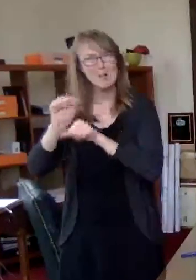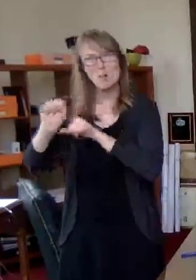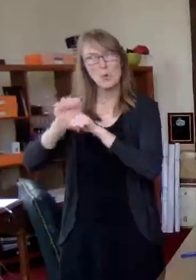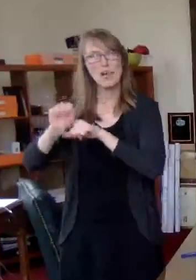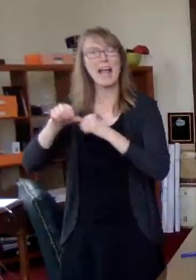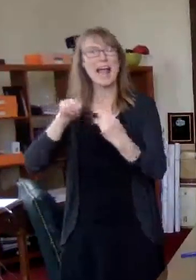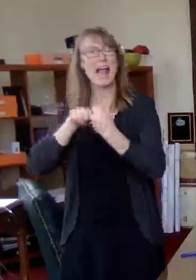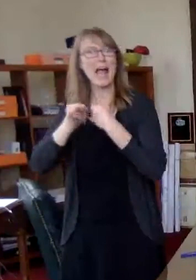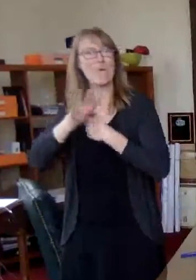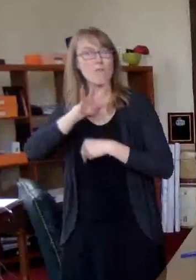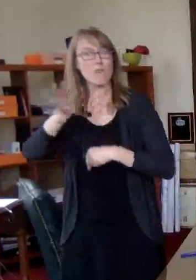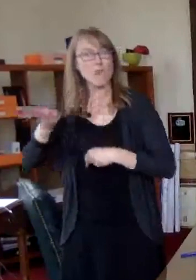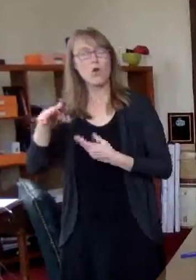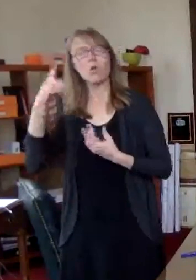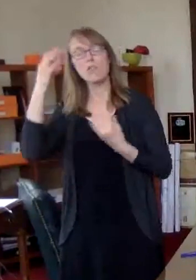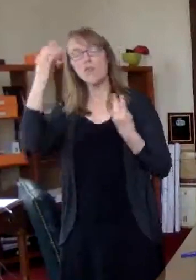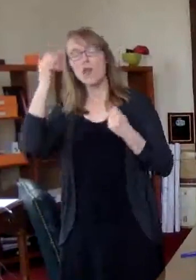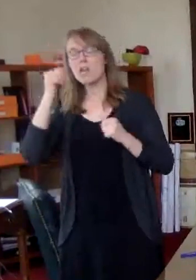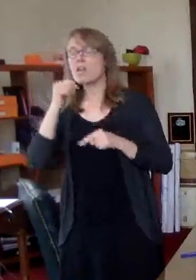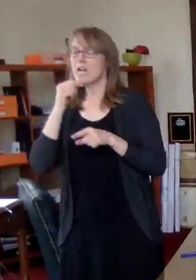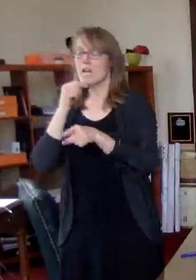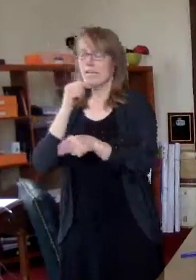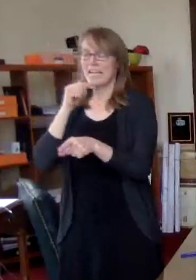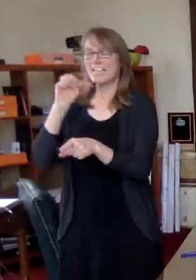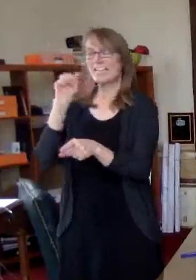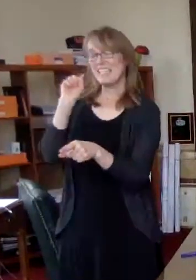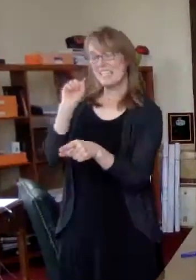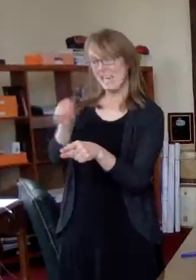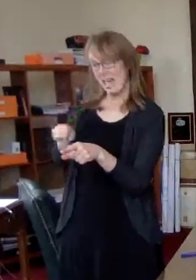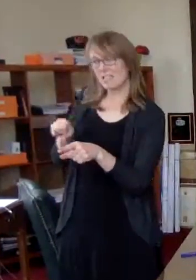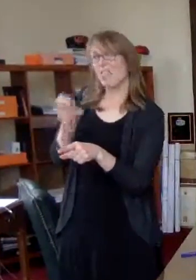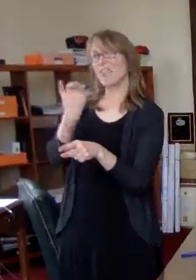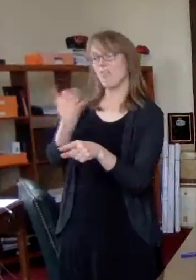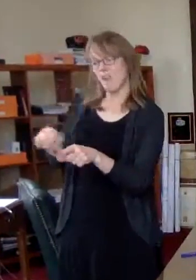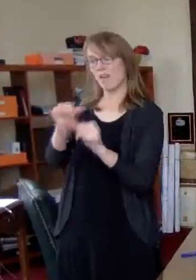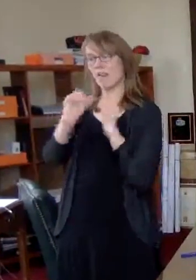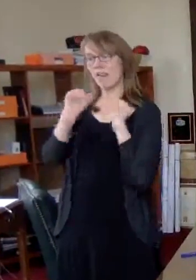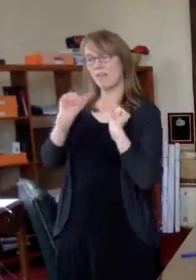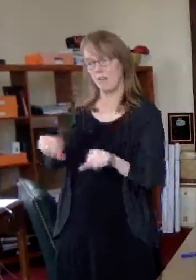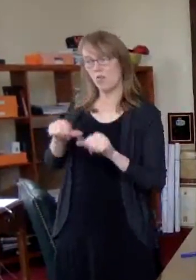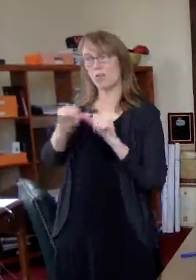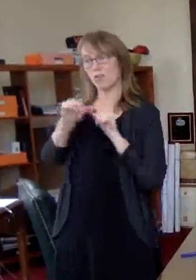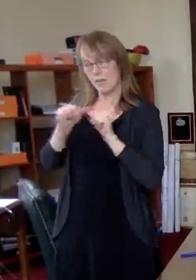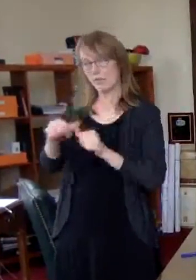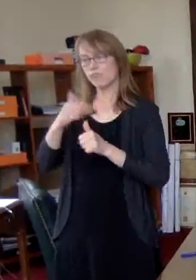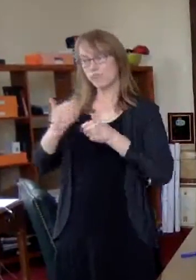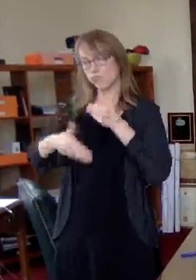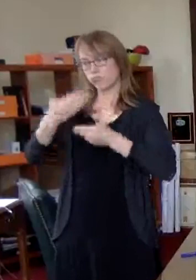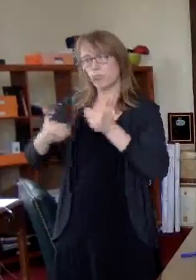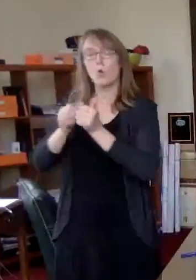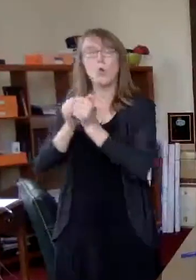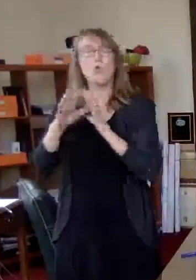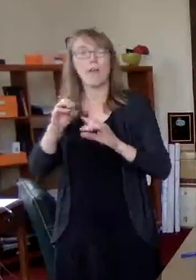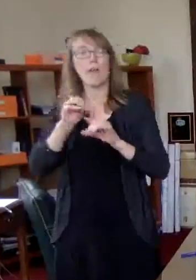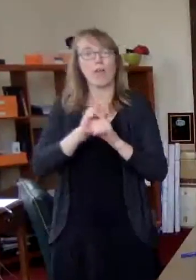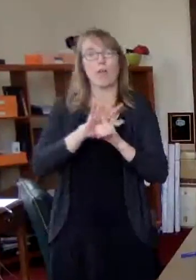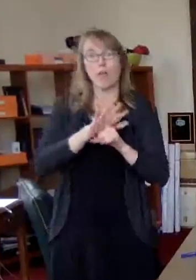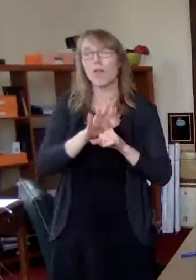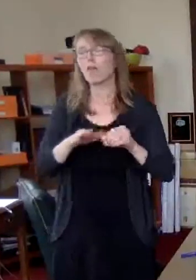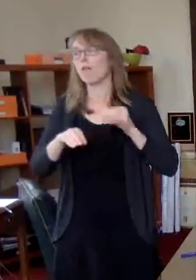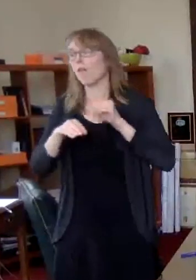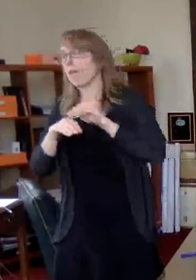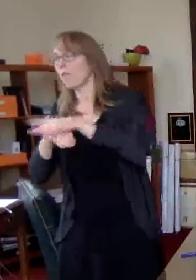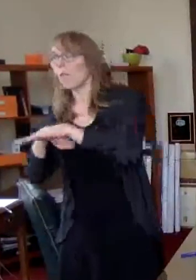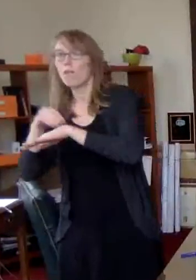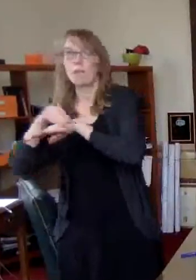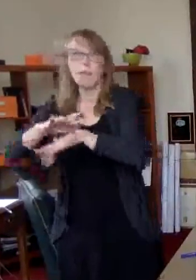thought, yes, that would be an activity that could go on without exposing additional folks. We also thought